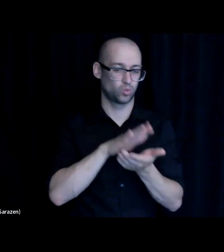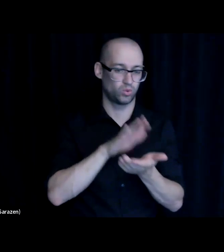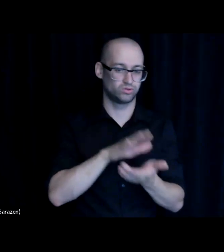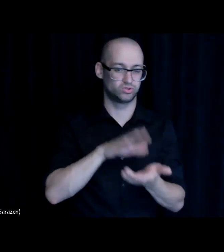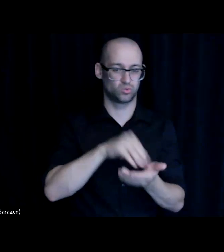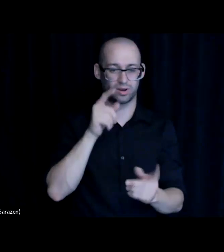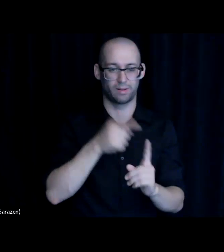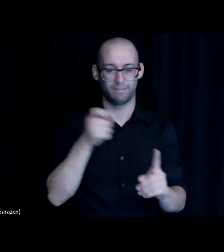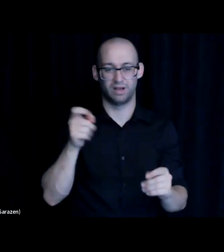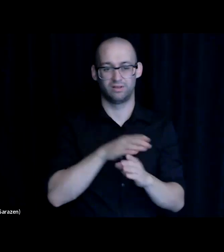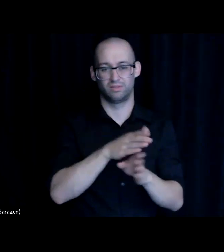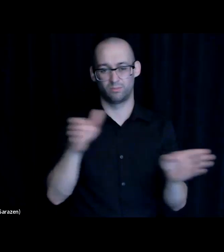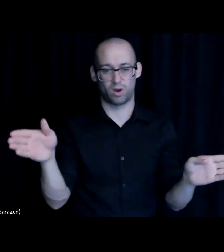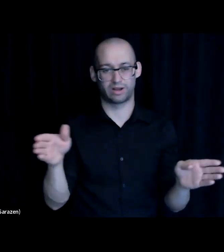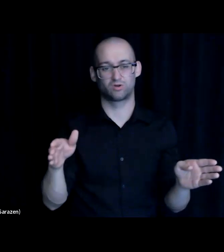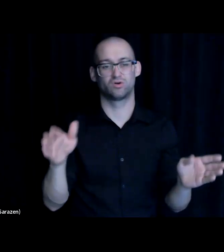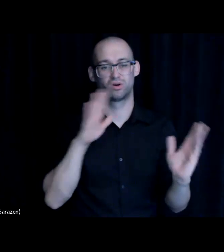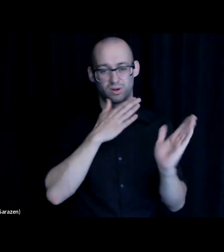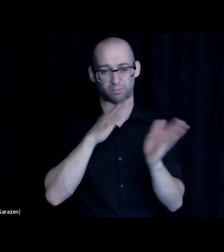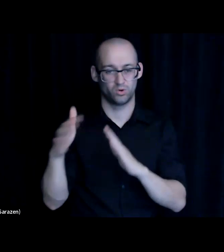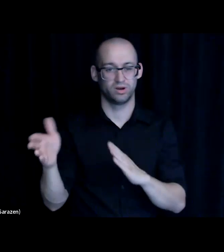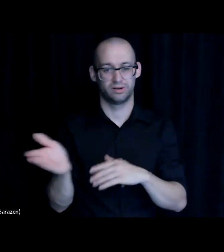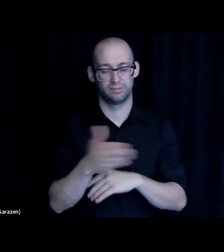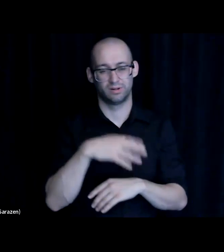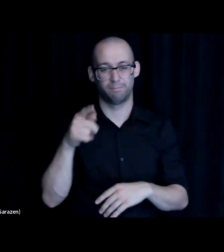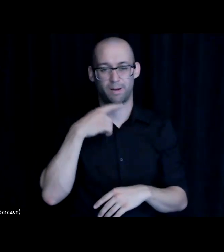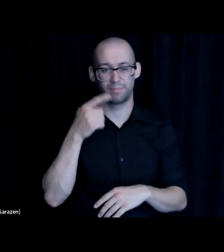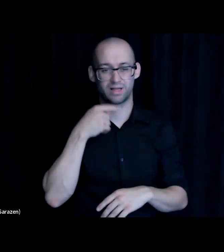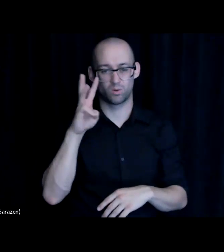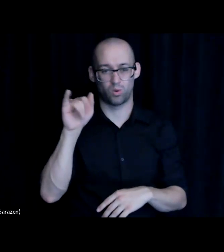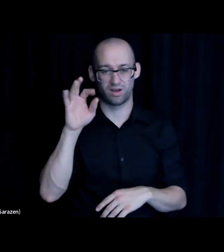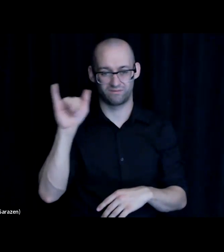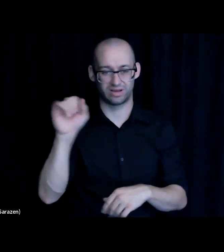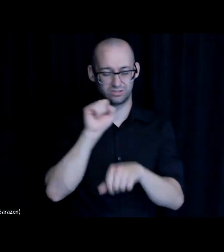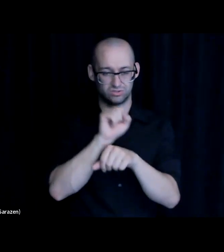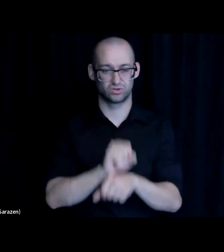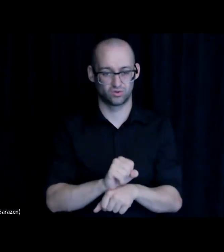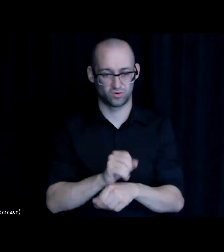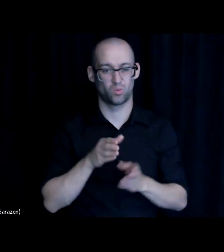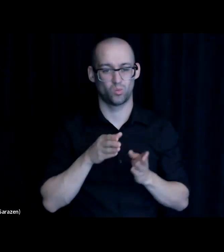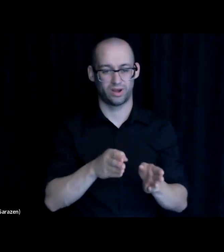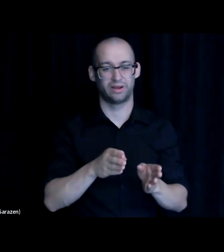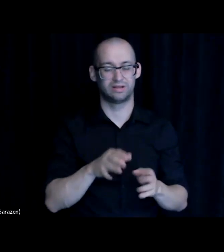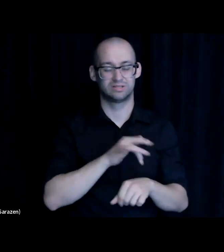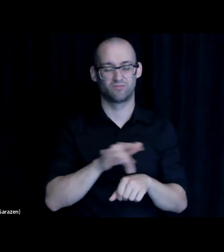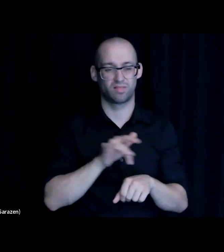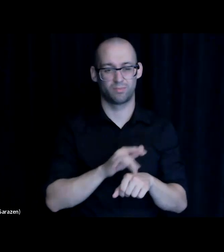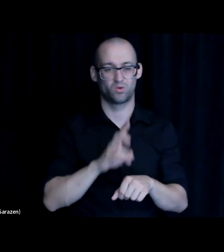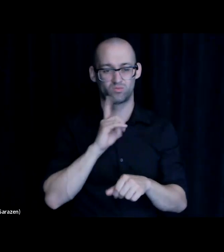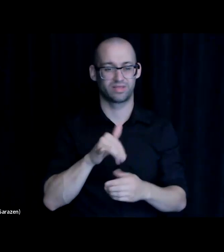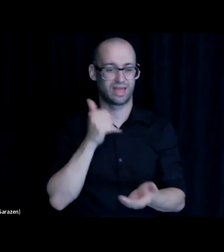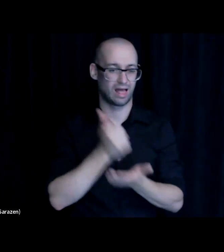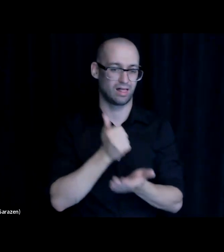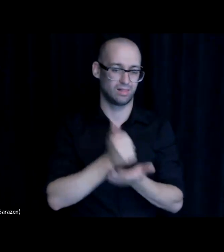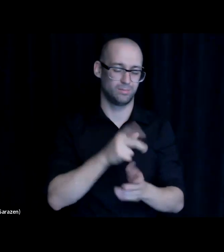access online learning, but also public Wi-Fi in a secure way was made available, which really helped